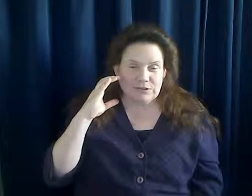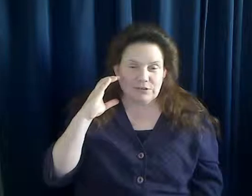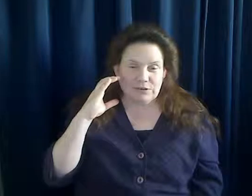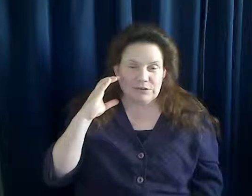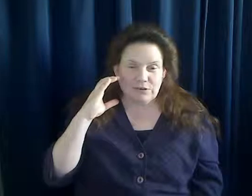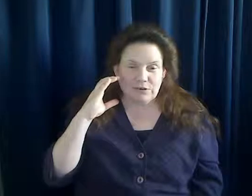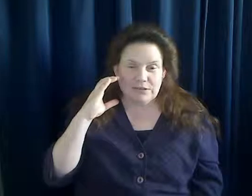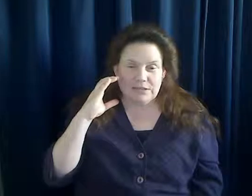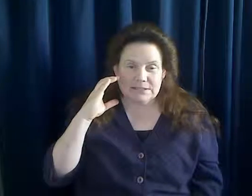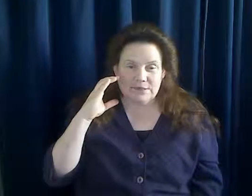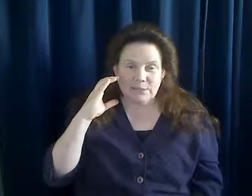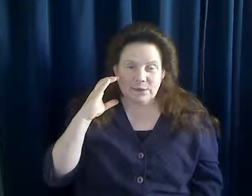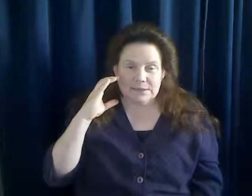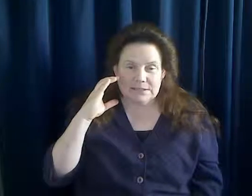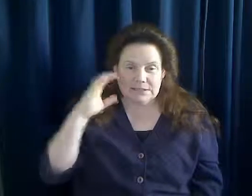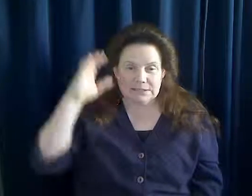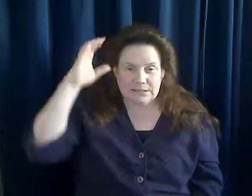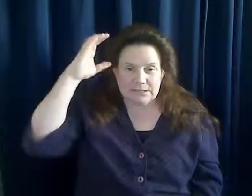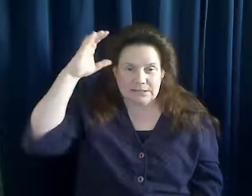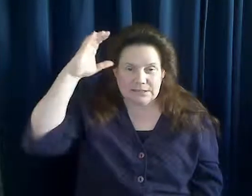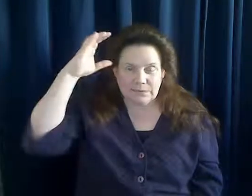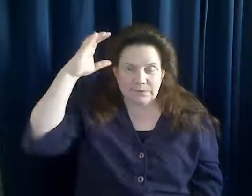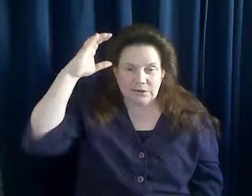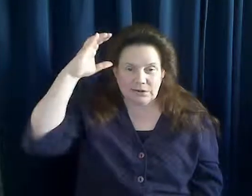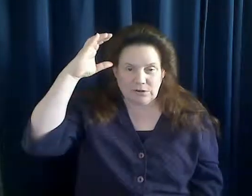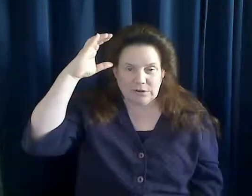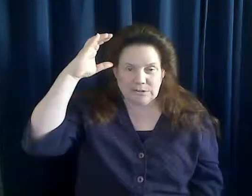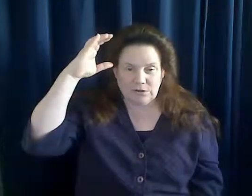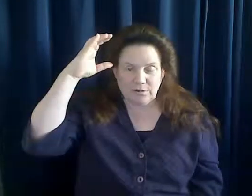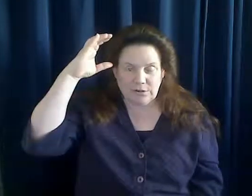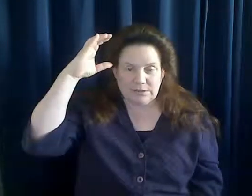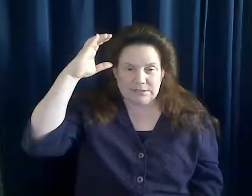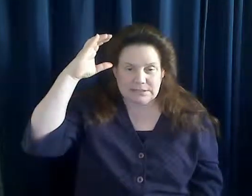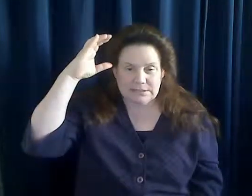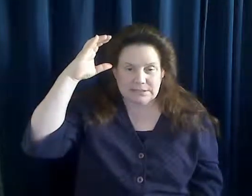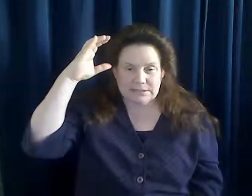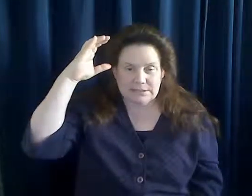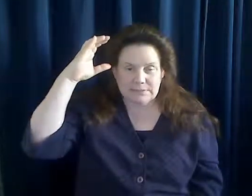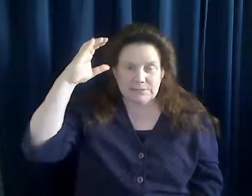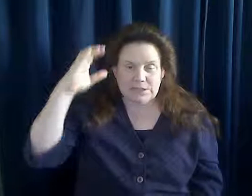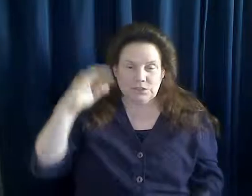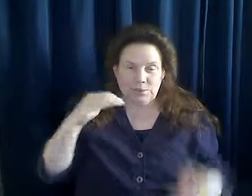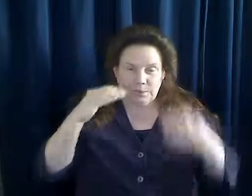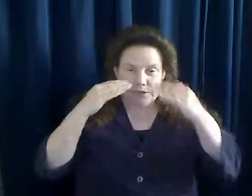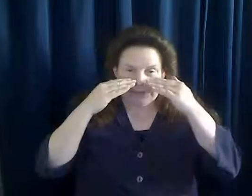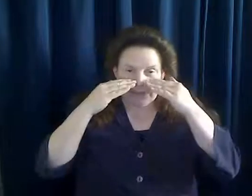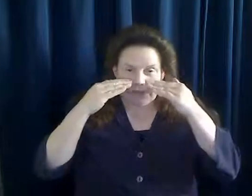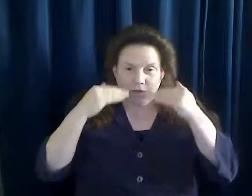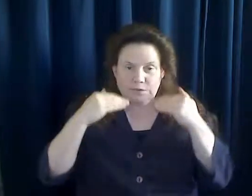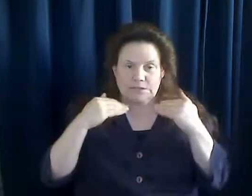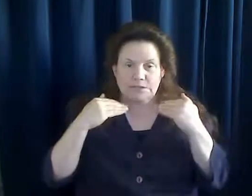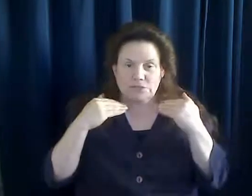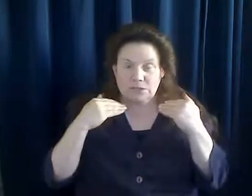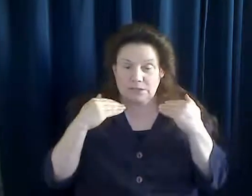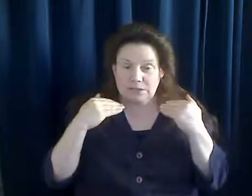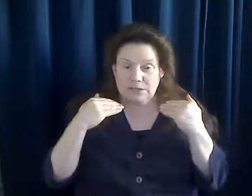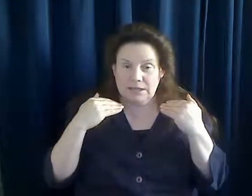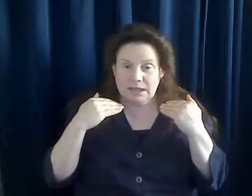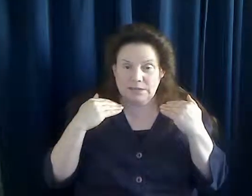to be a girl cousin or a boy cousin, and this will be a girl cousin or a boy cousin. Do you remember I said the nose to the chin had to